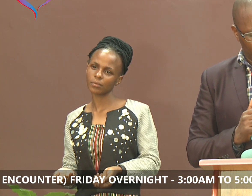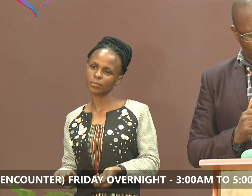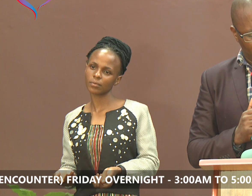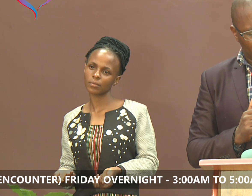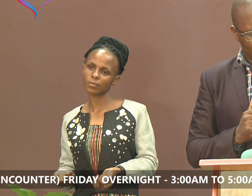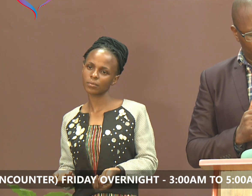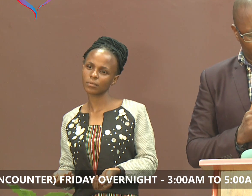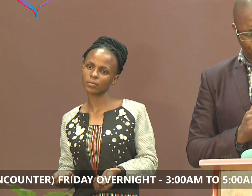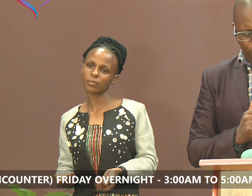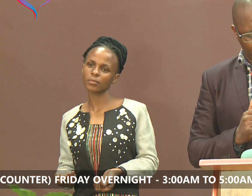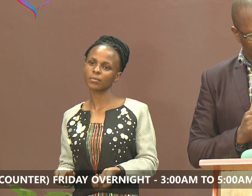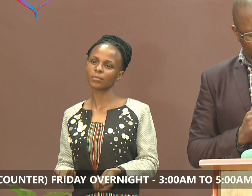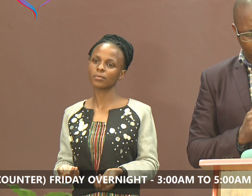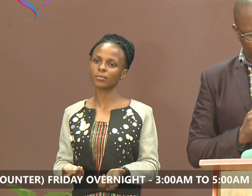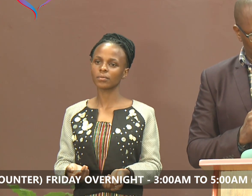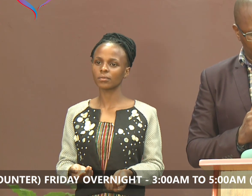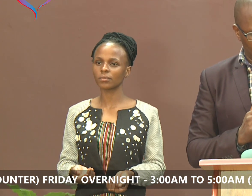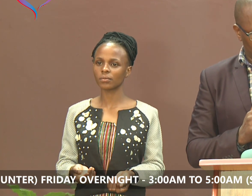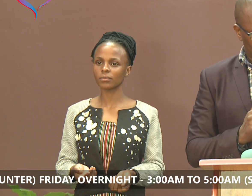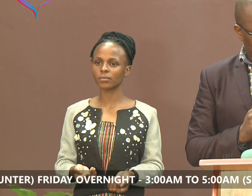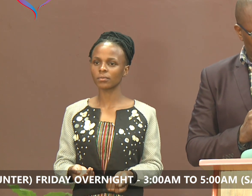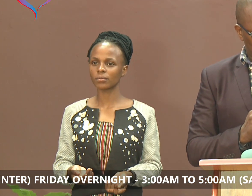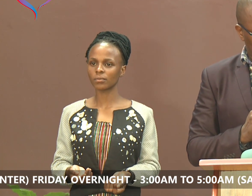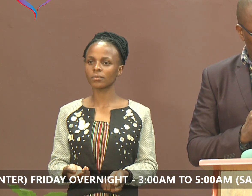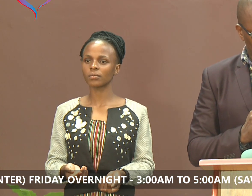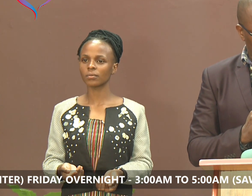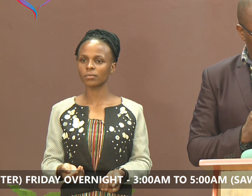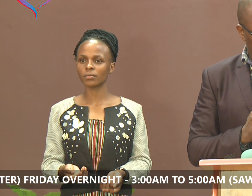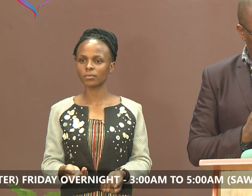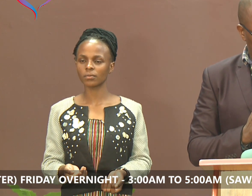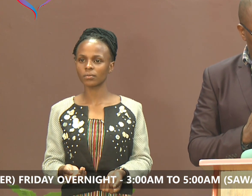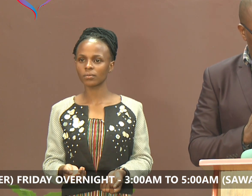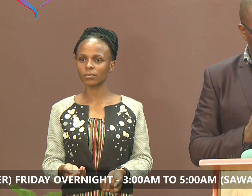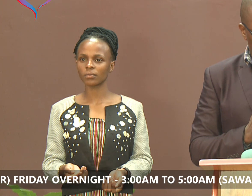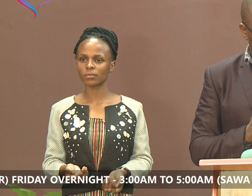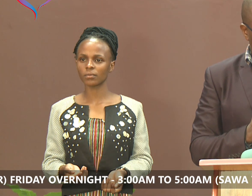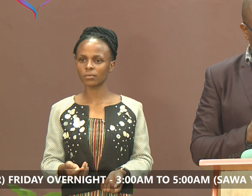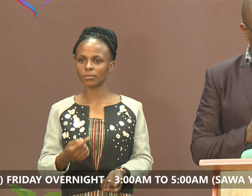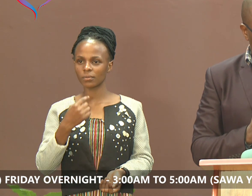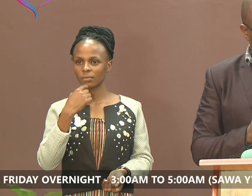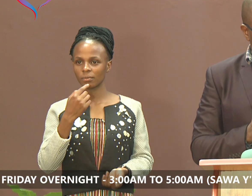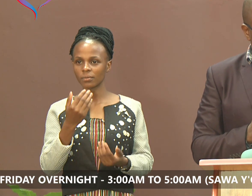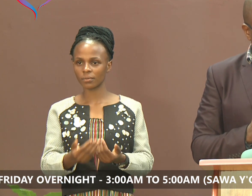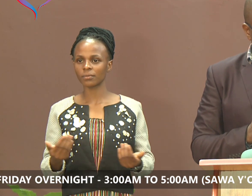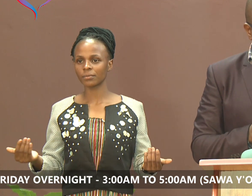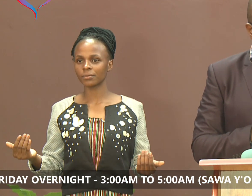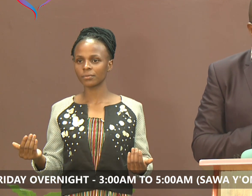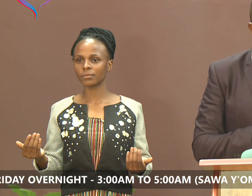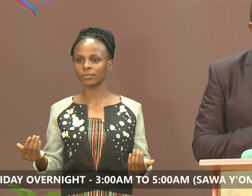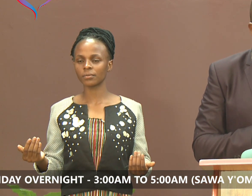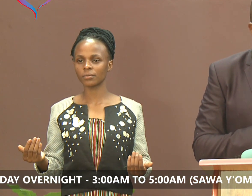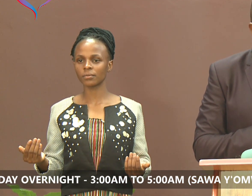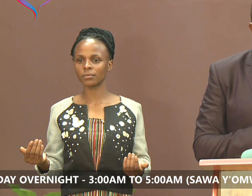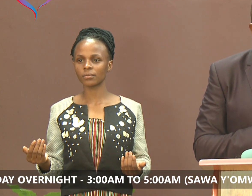about abana briefly. I'm just winding up. I'm going to be so brief. I'm going to use the parable that you know very well to talk about